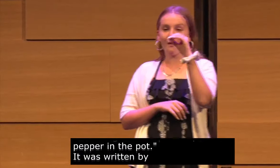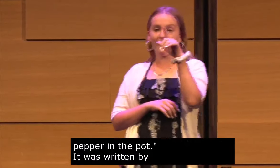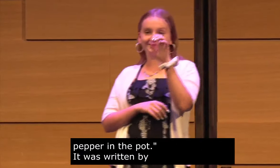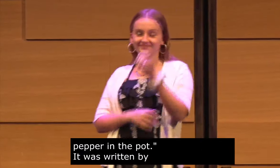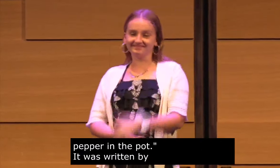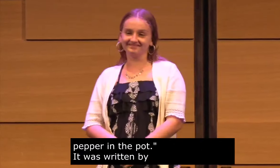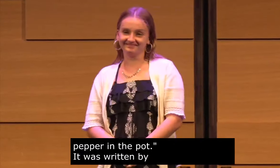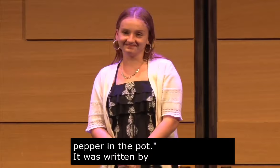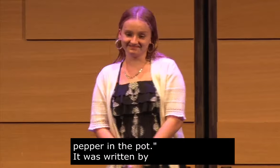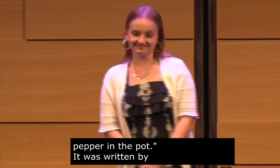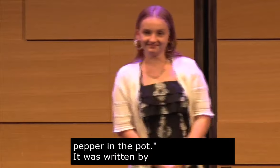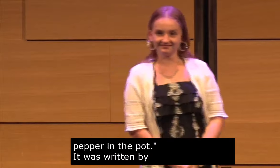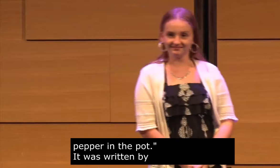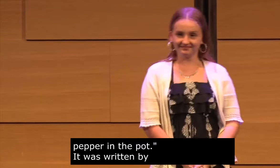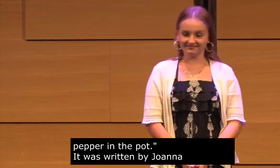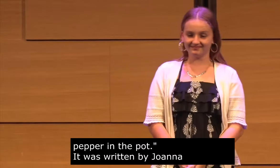by Joanna Cole.